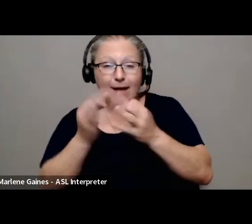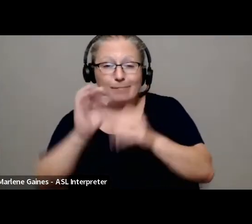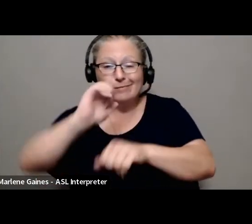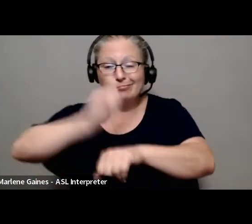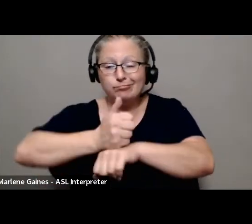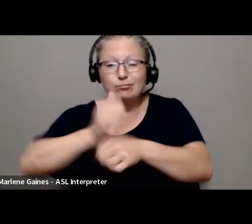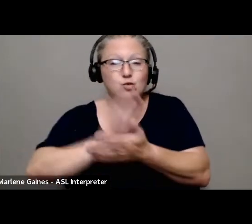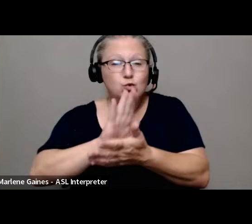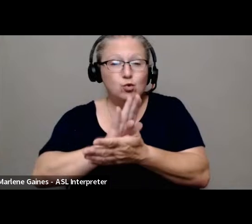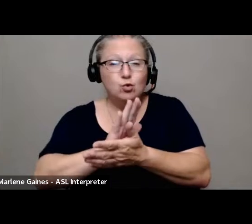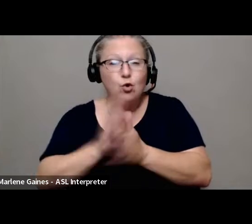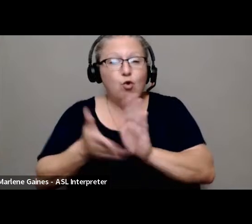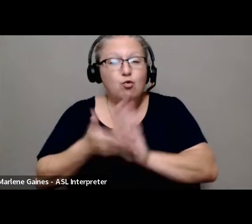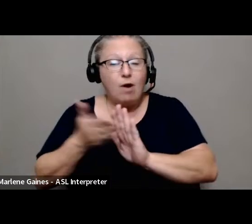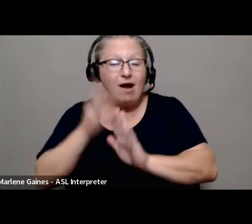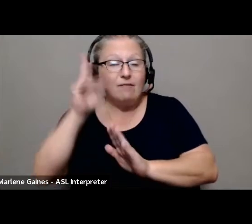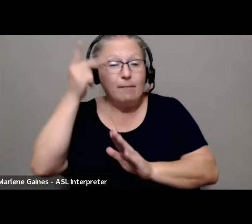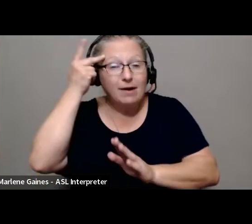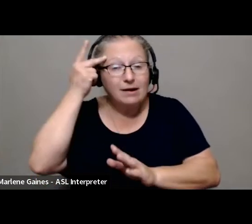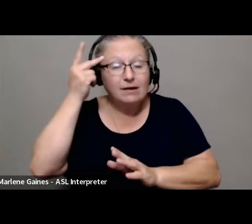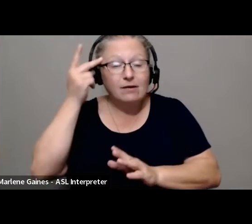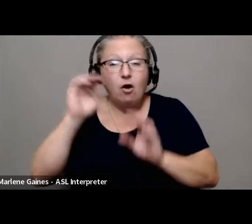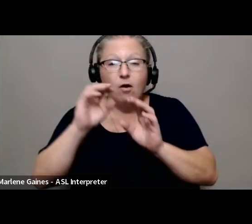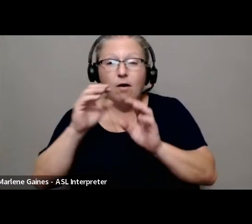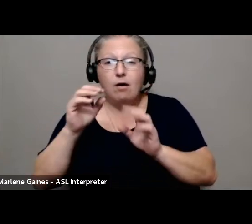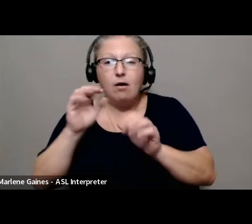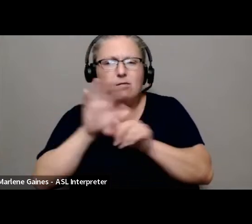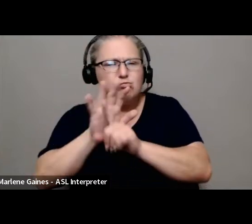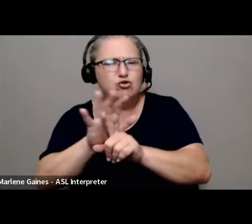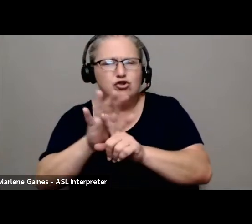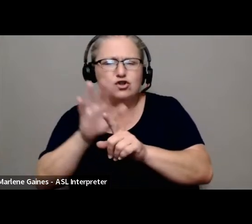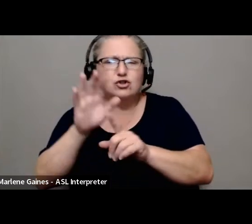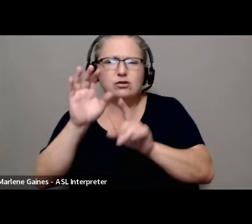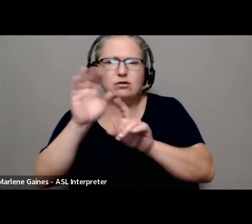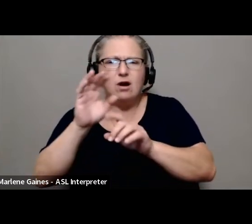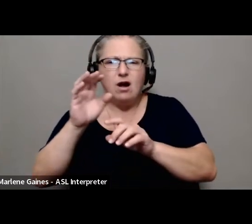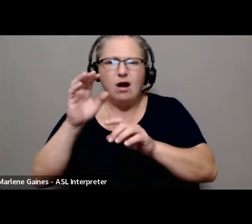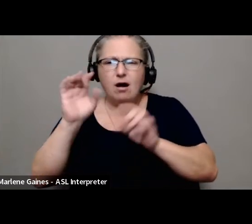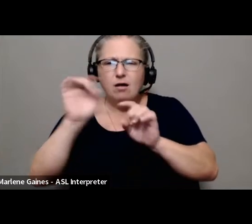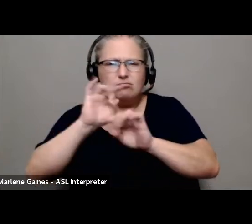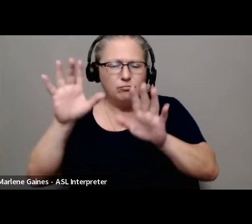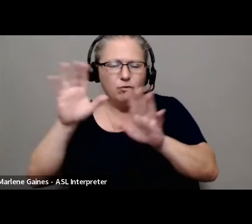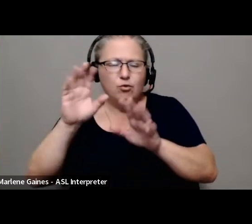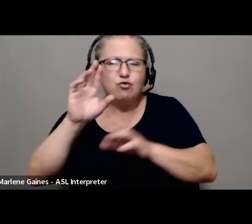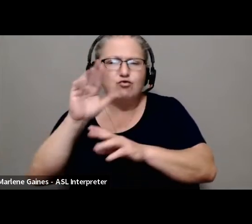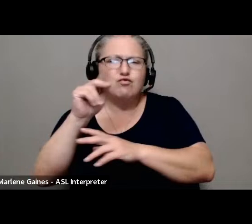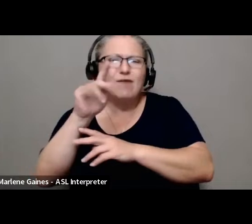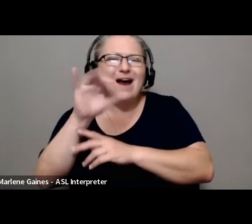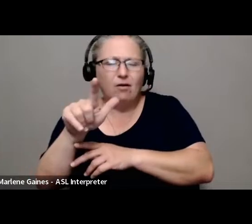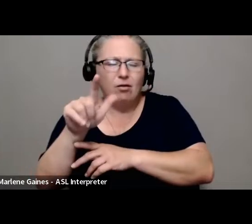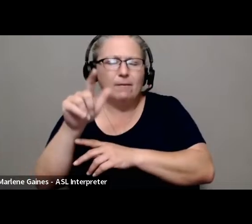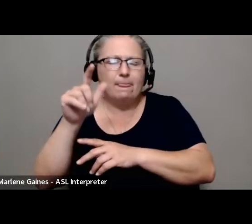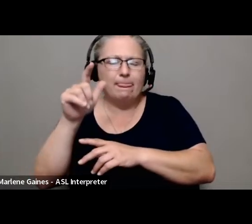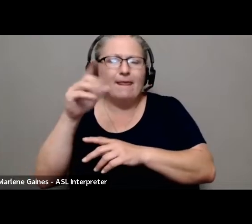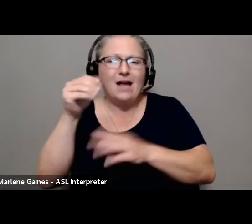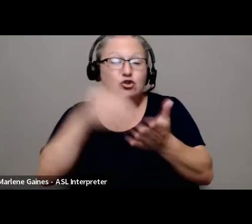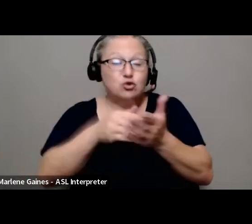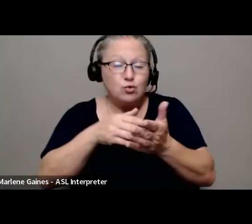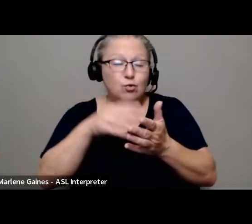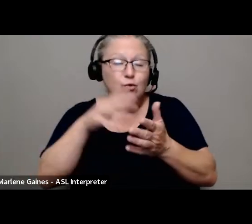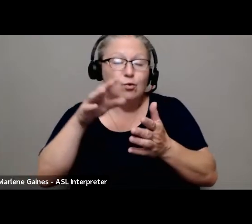schools, run for political office, push radical legislation, and sue slaveholders for